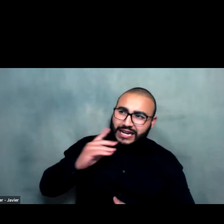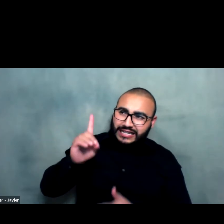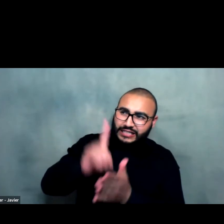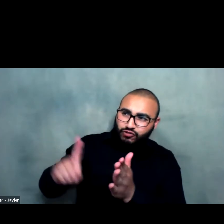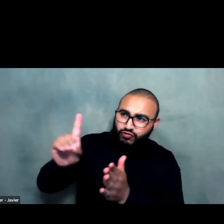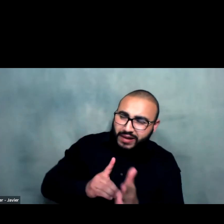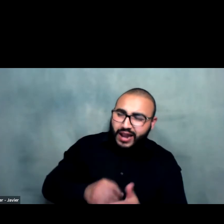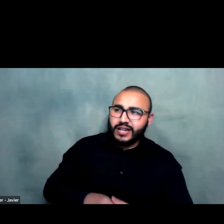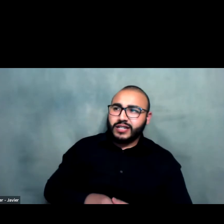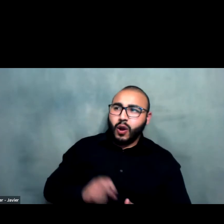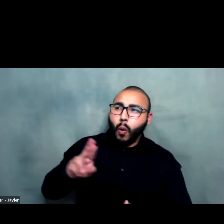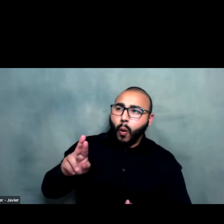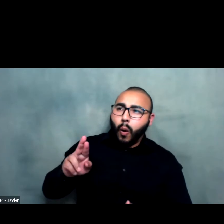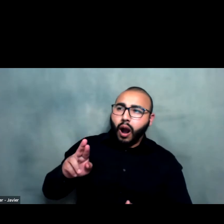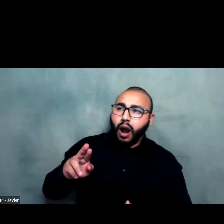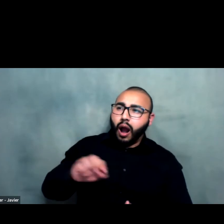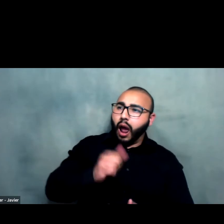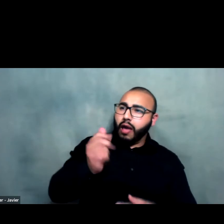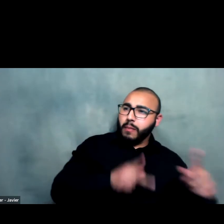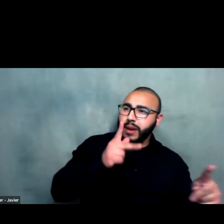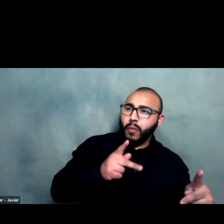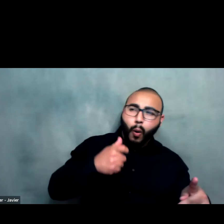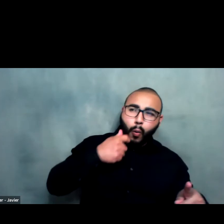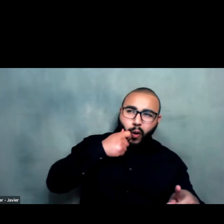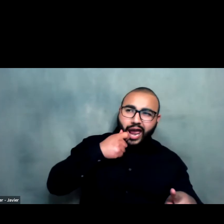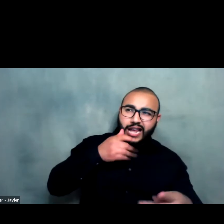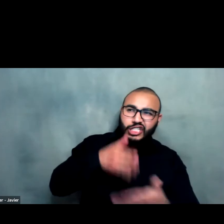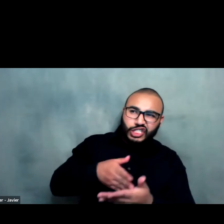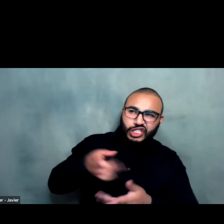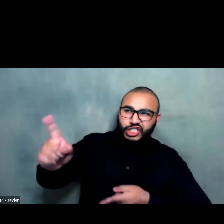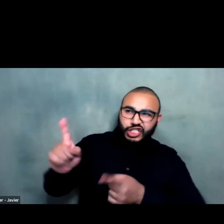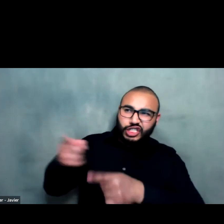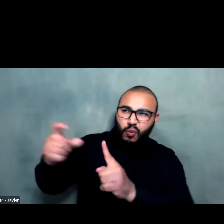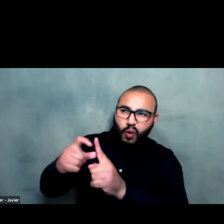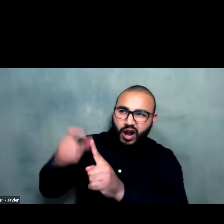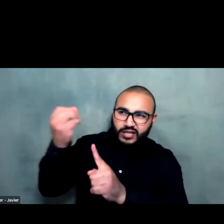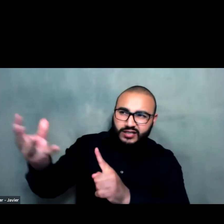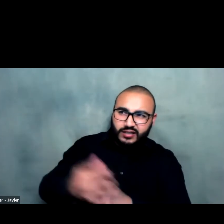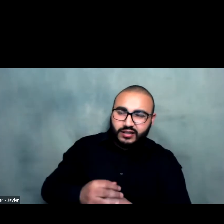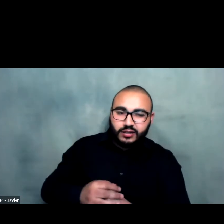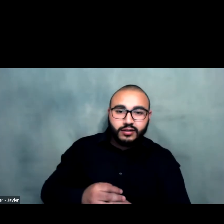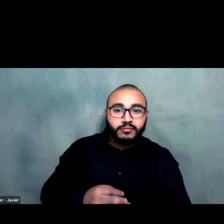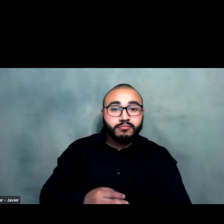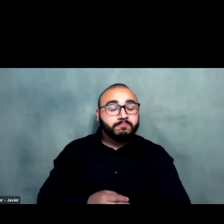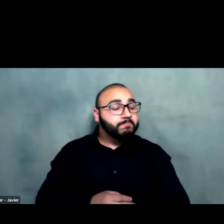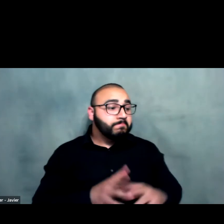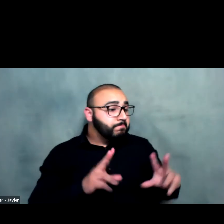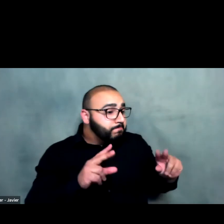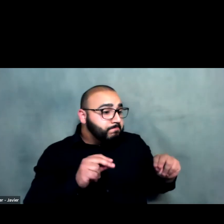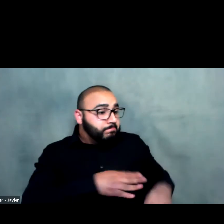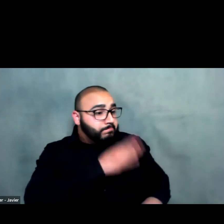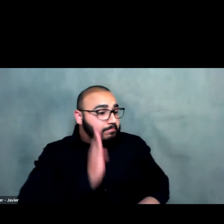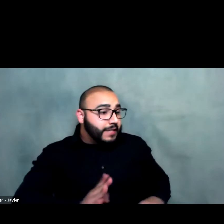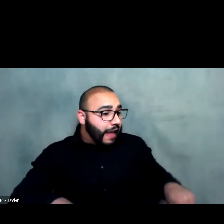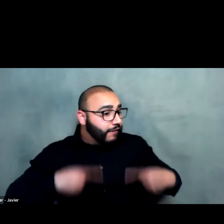has anyone ever told you guys anything like made a racial slur?" And you know what he told me? He said, "No, we've never experienced